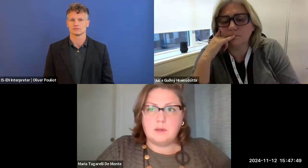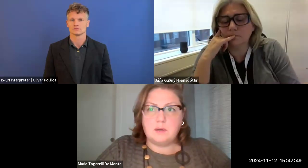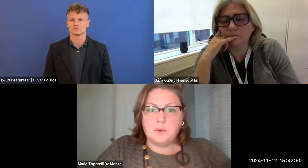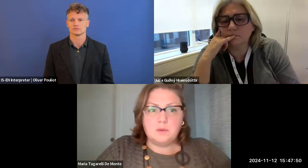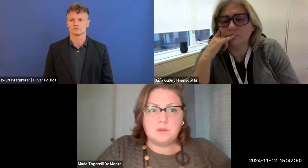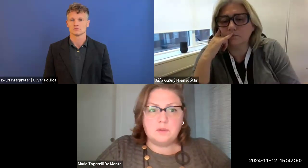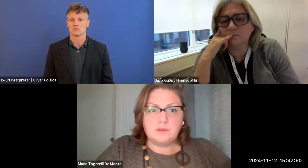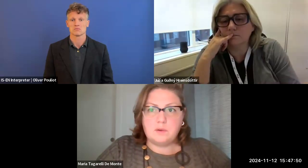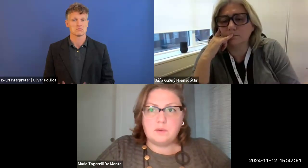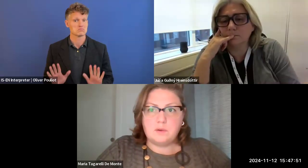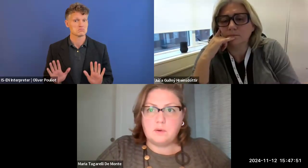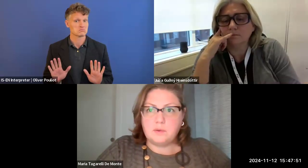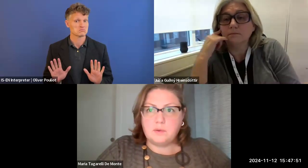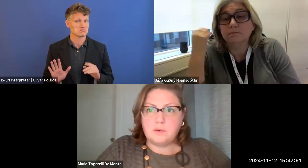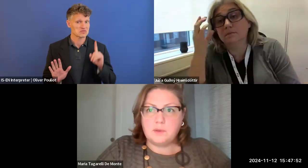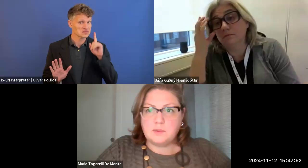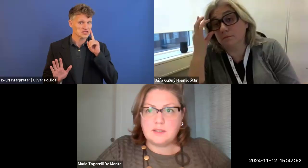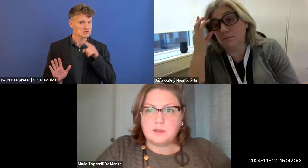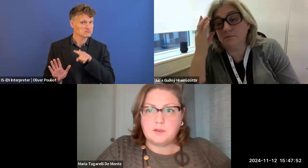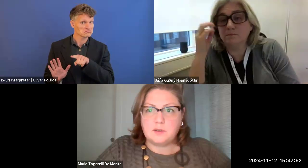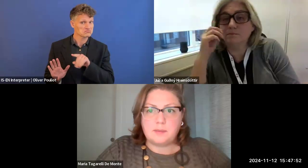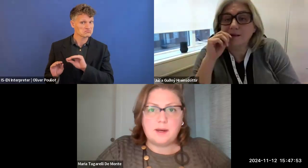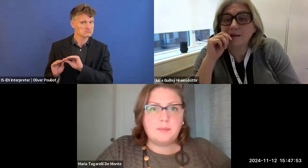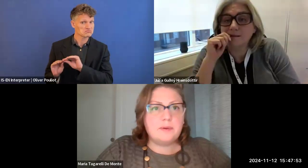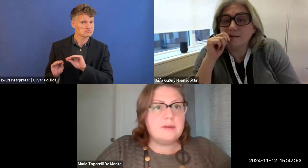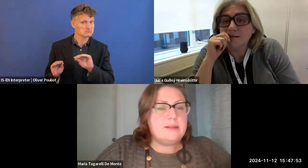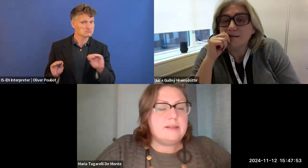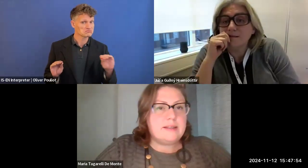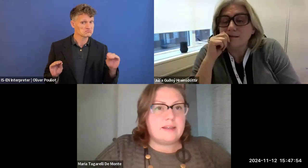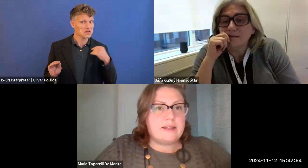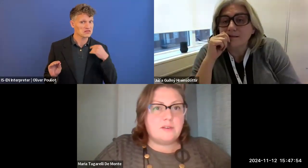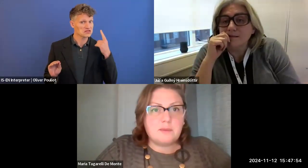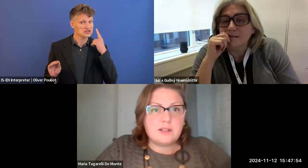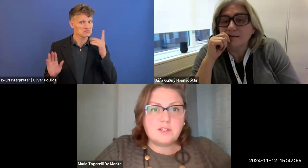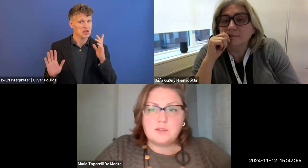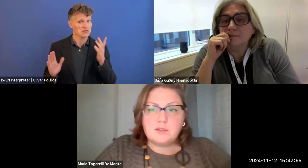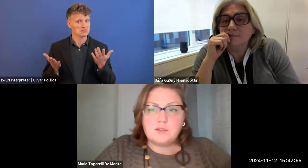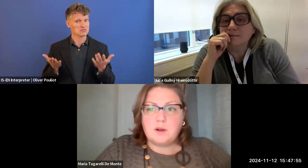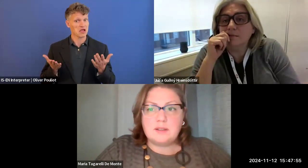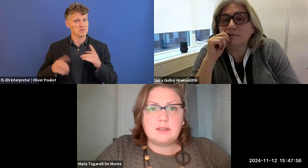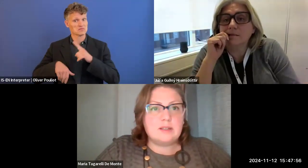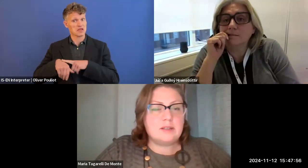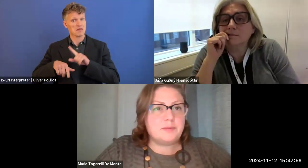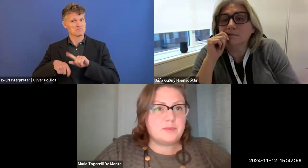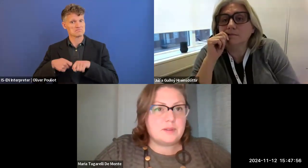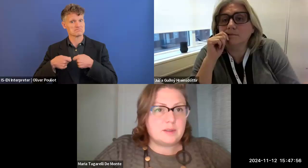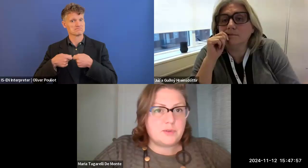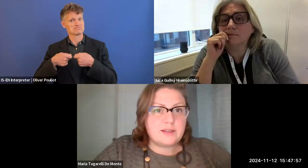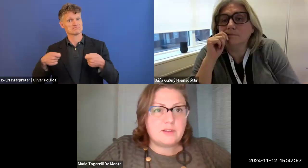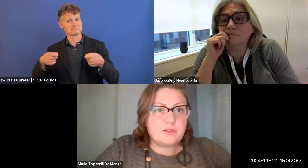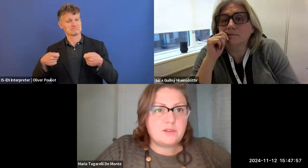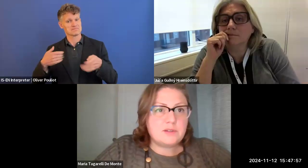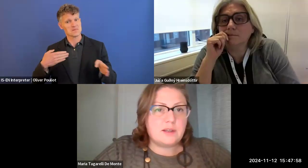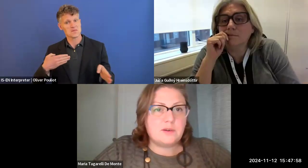Okay, so I suppose if there are no other questions, we can start to wrap up. Thank you very much to all